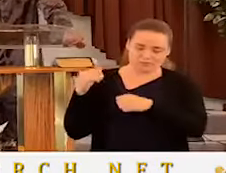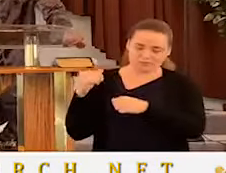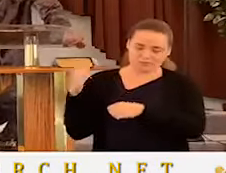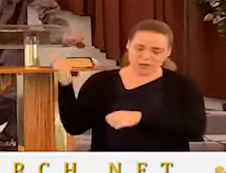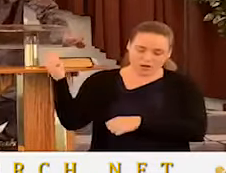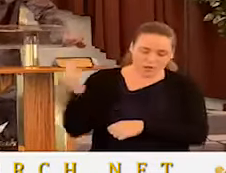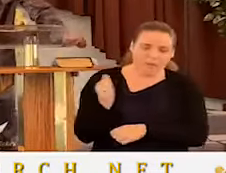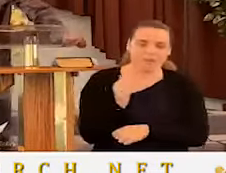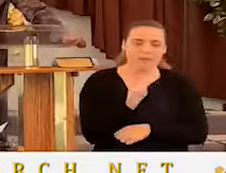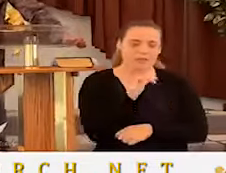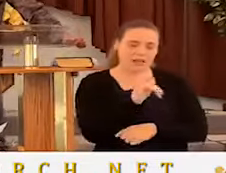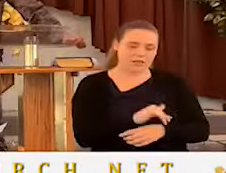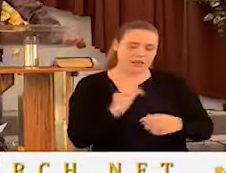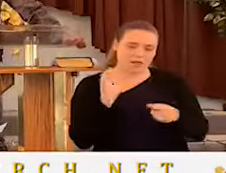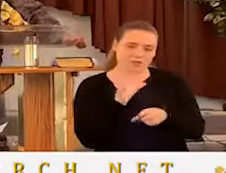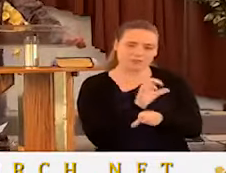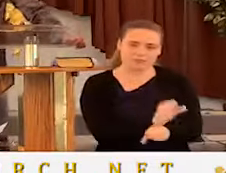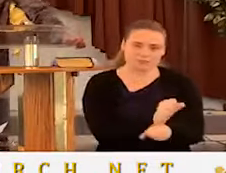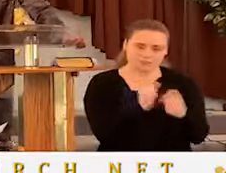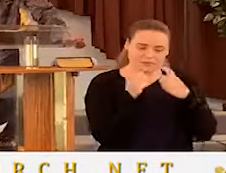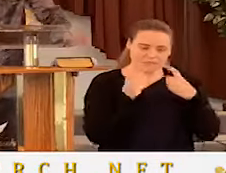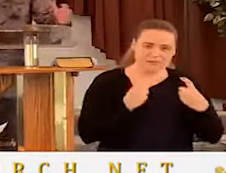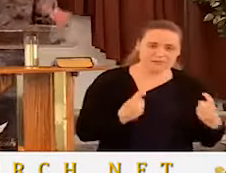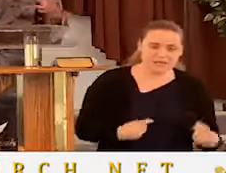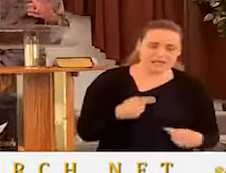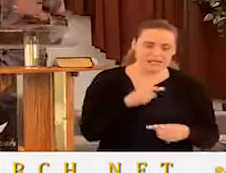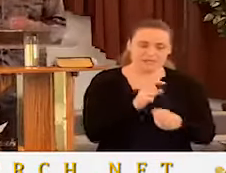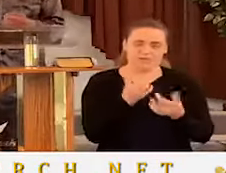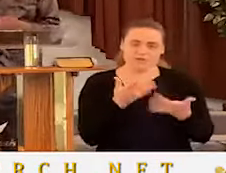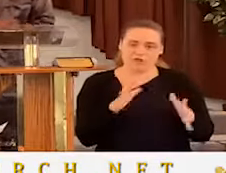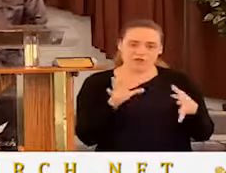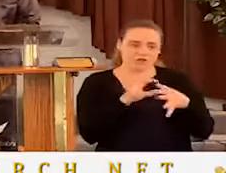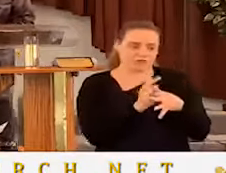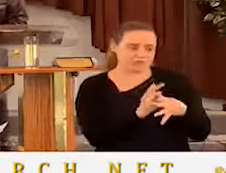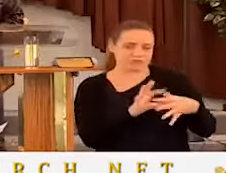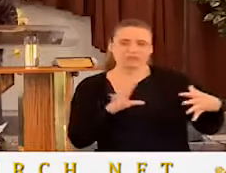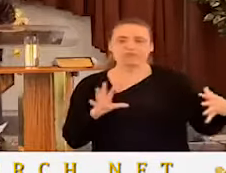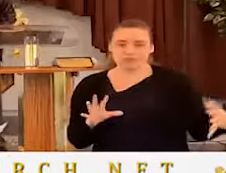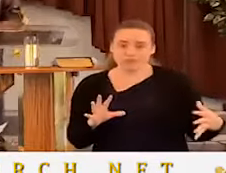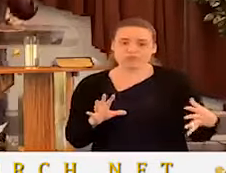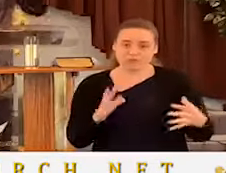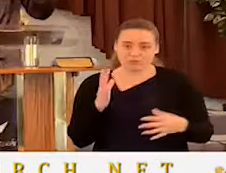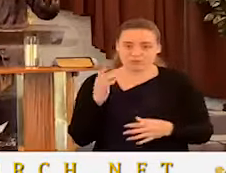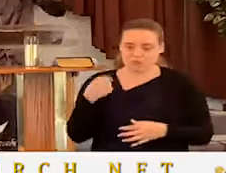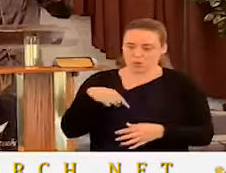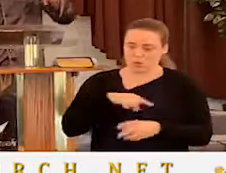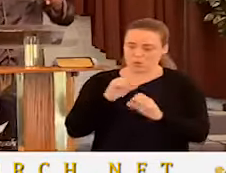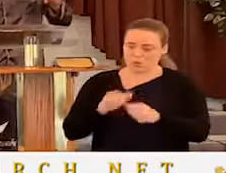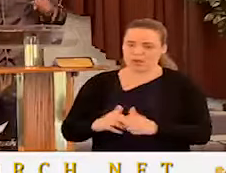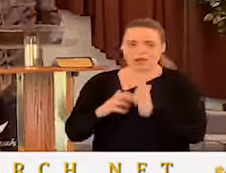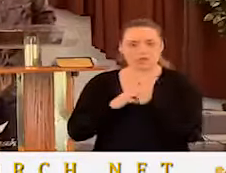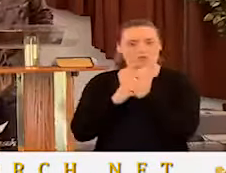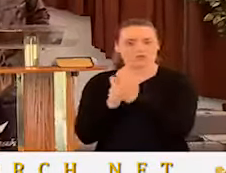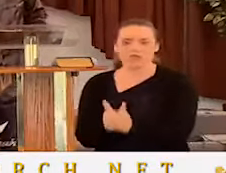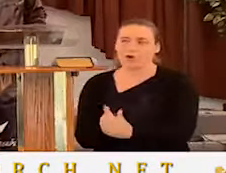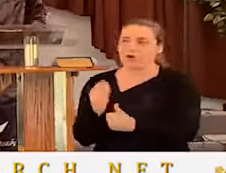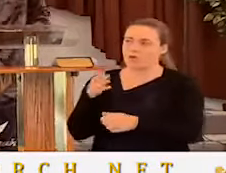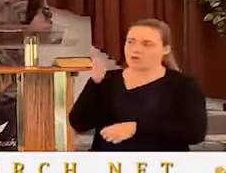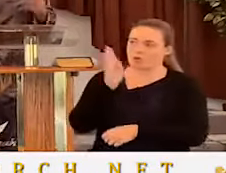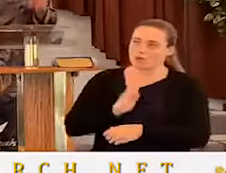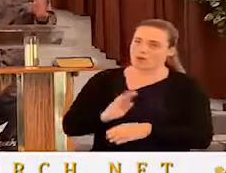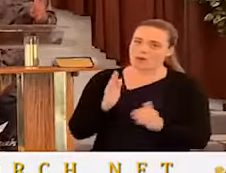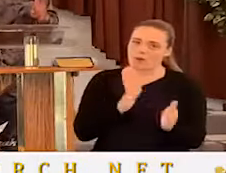humanity. Therefore, in order that the requirement of the law might be fulfilled in all of us, God sent